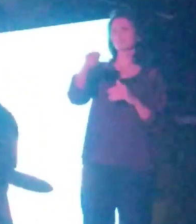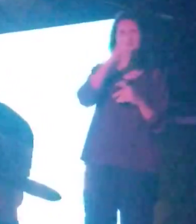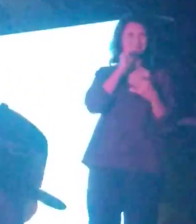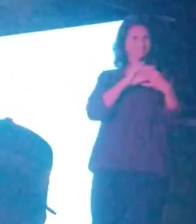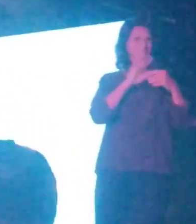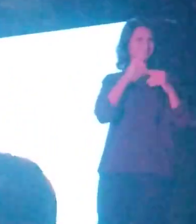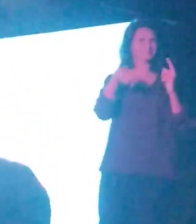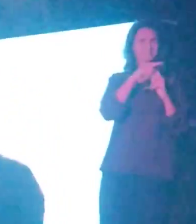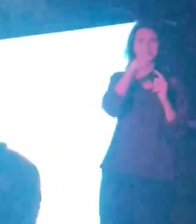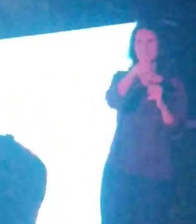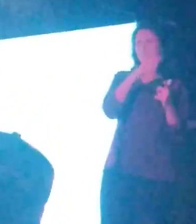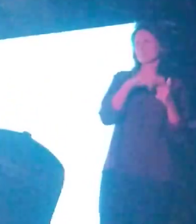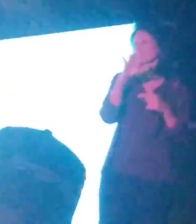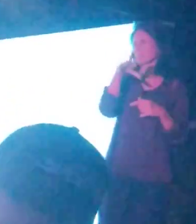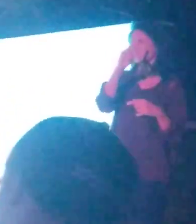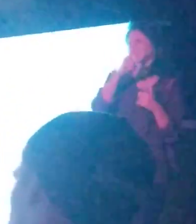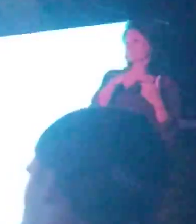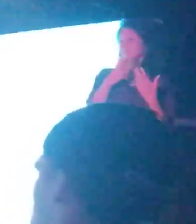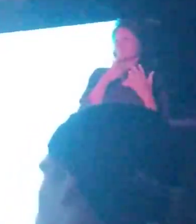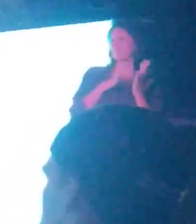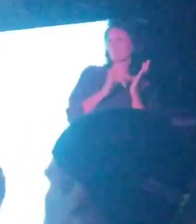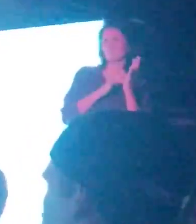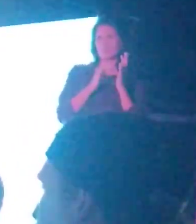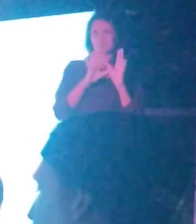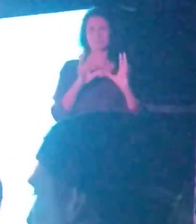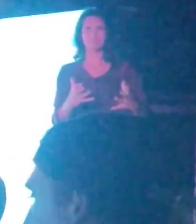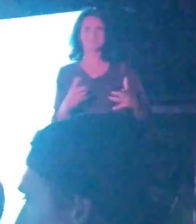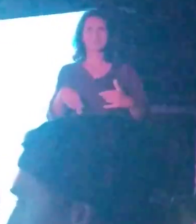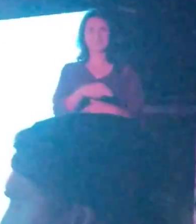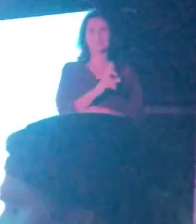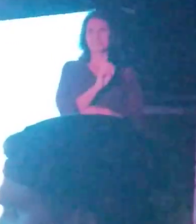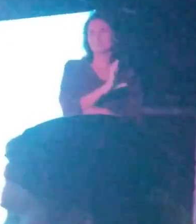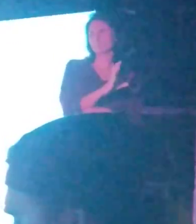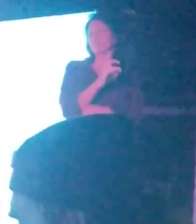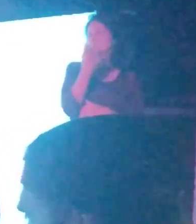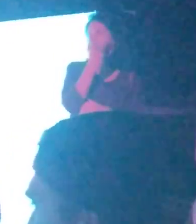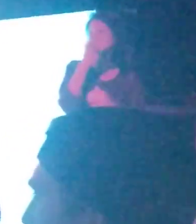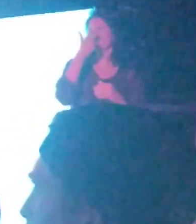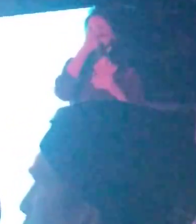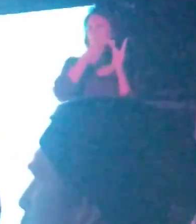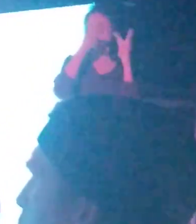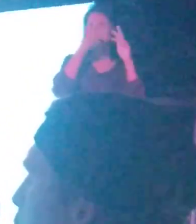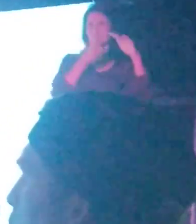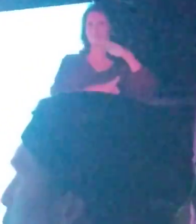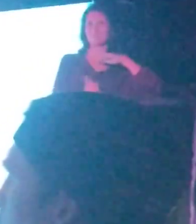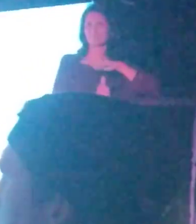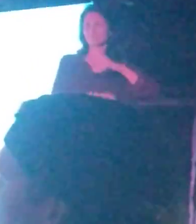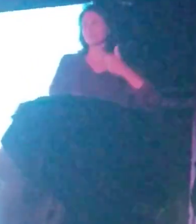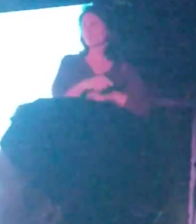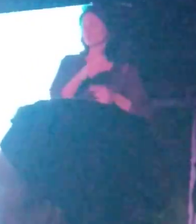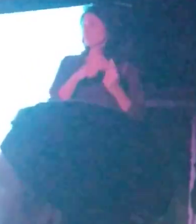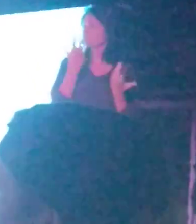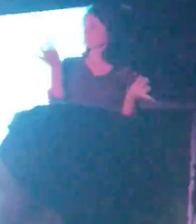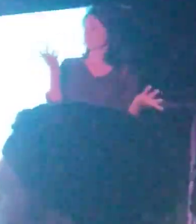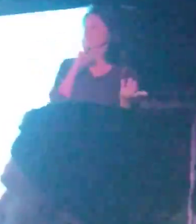in the basement of a pizzeria in Washington. I mean, who makes that stuff up? But it was very,